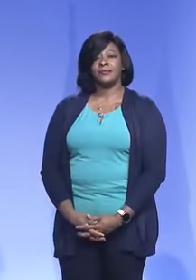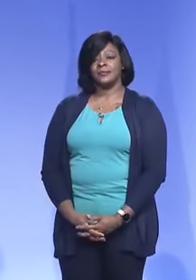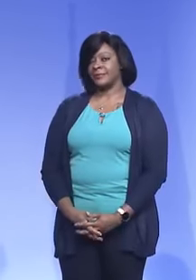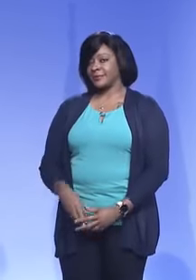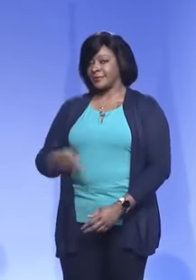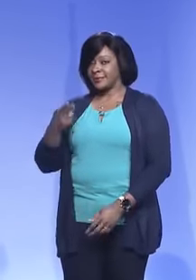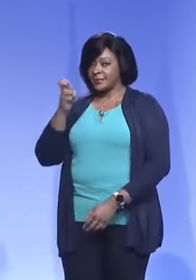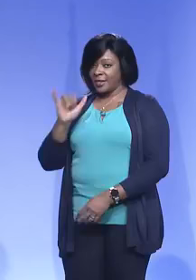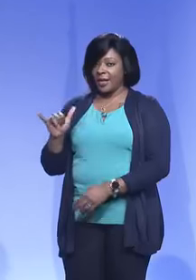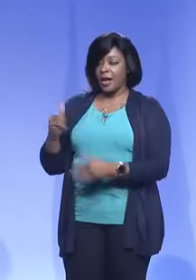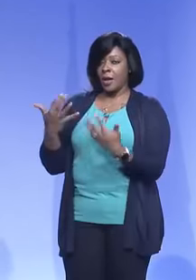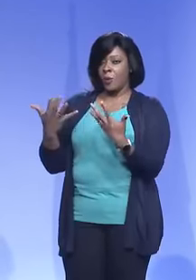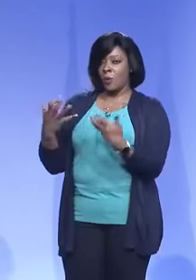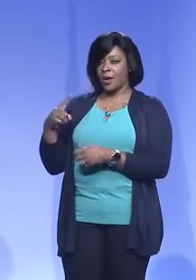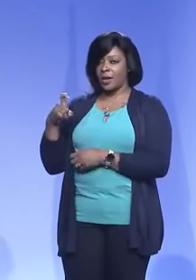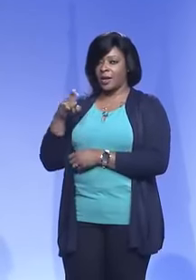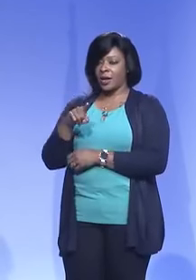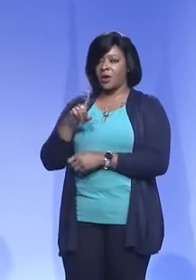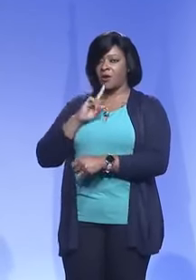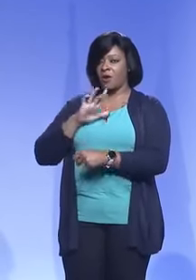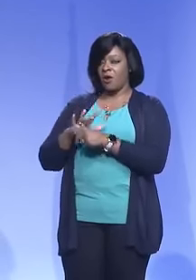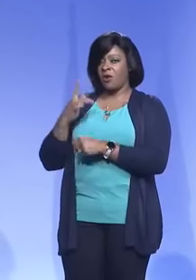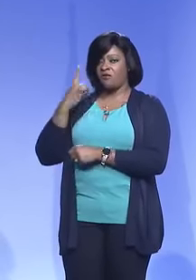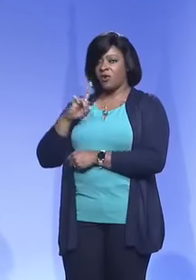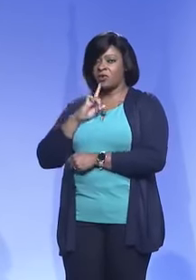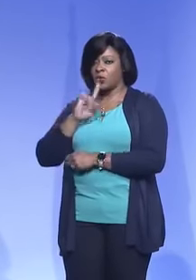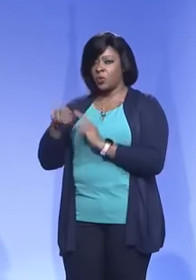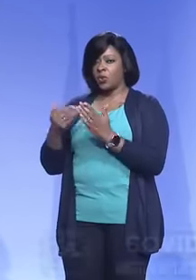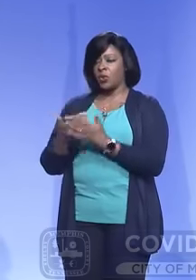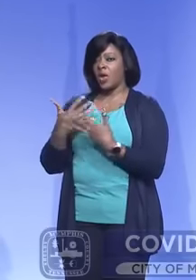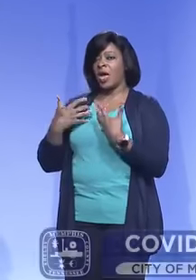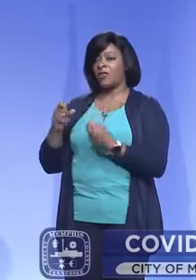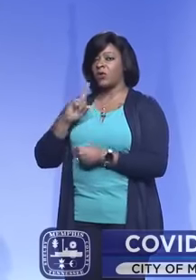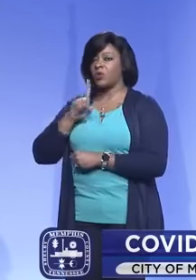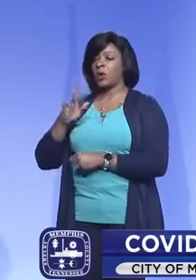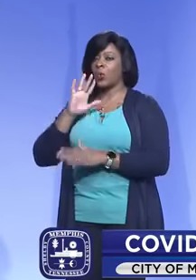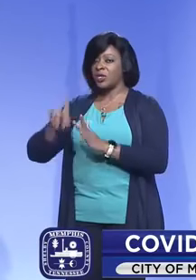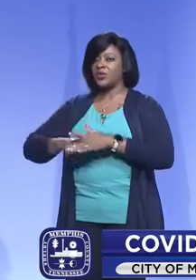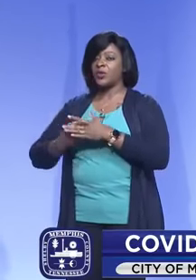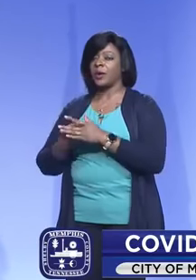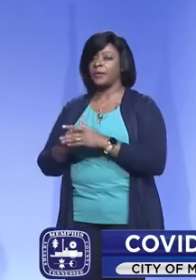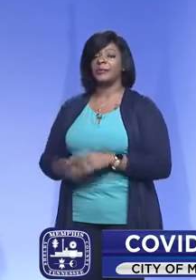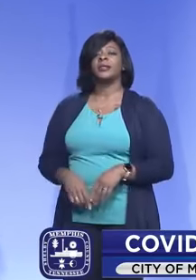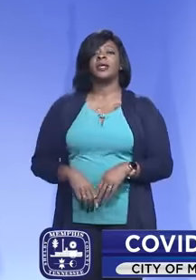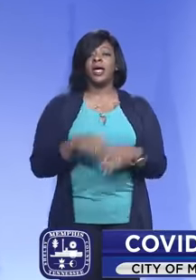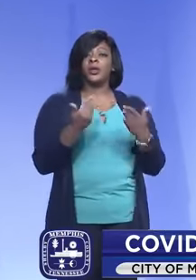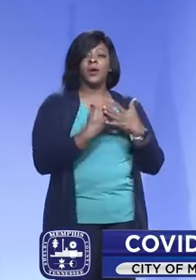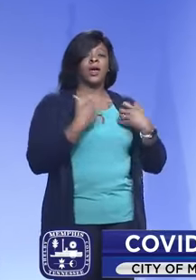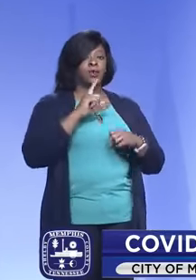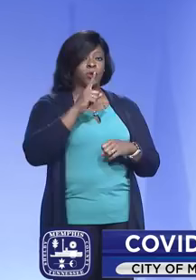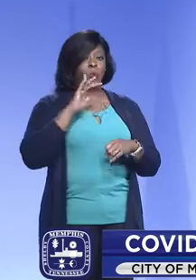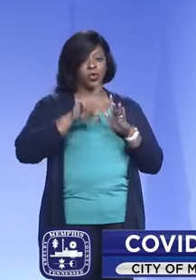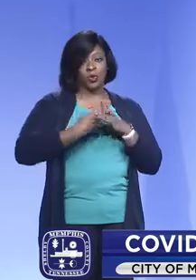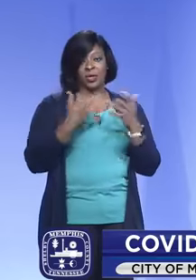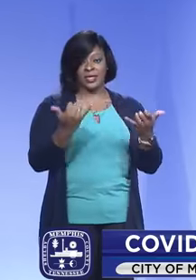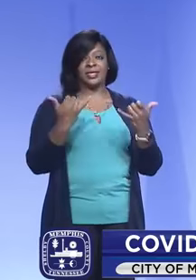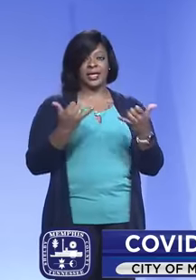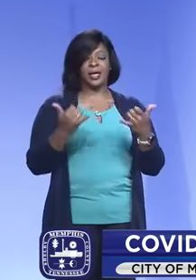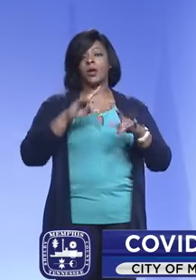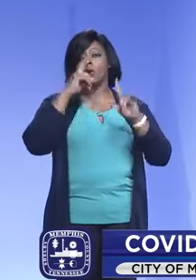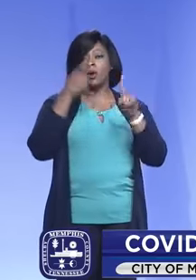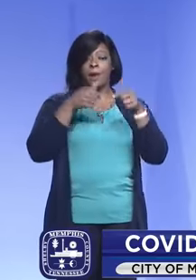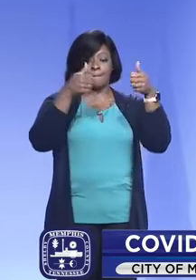Hey, wanted to ask, confirm for sure when the new health directive will take effect. So it'll take effect today. Our goal is to